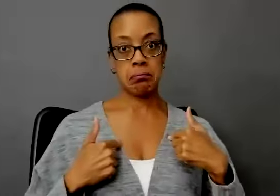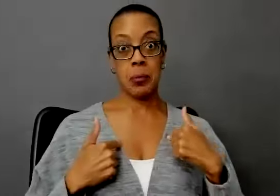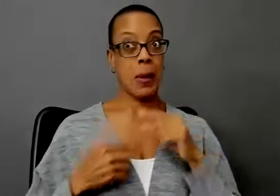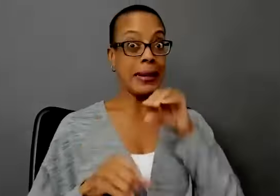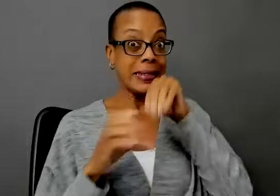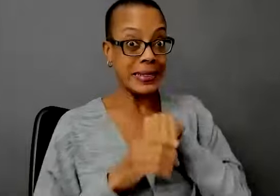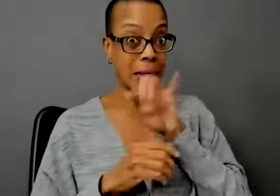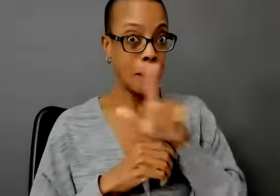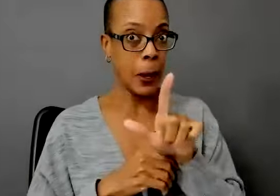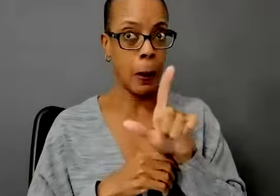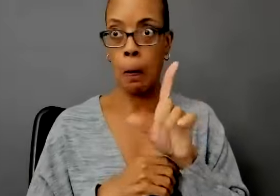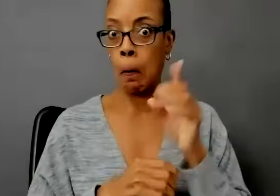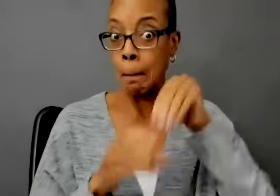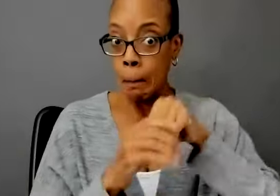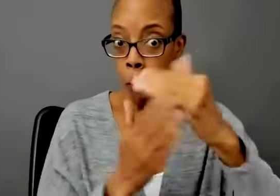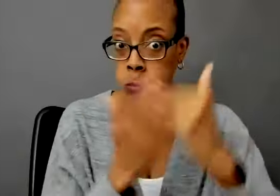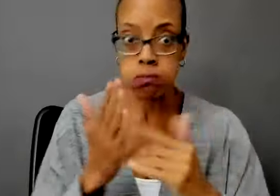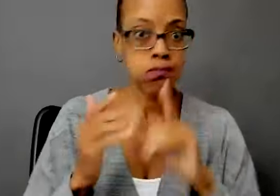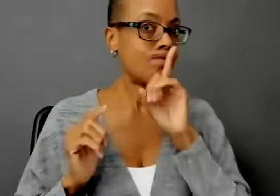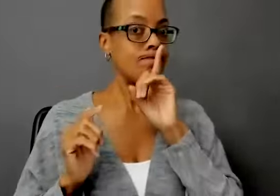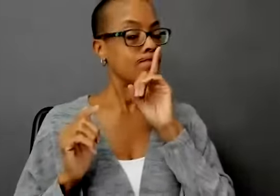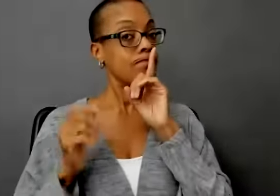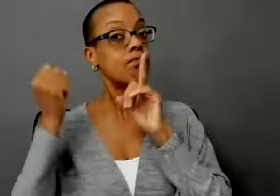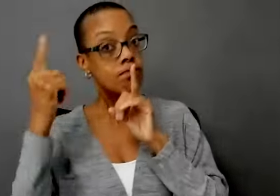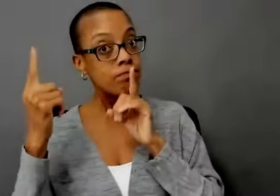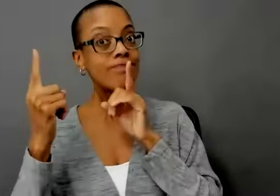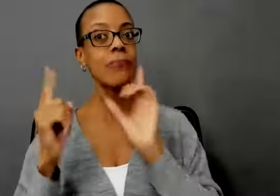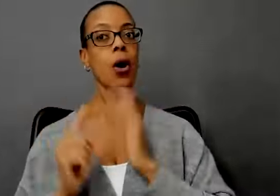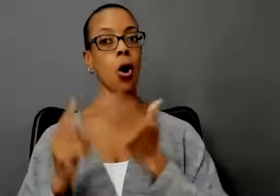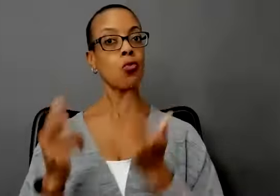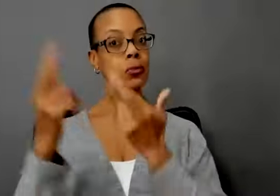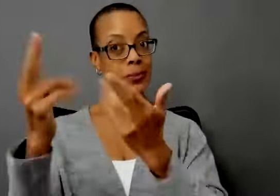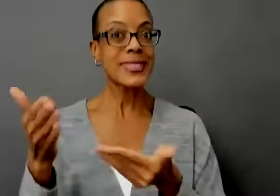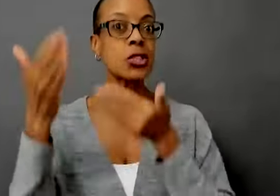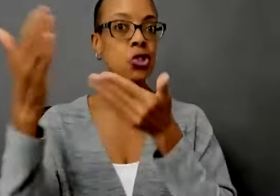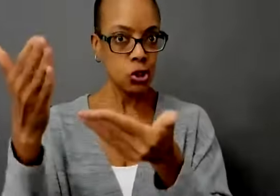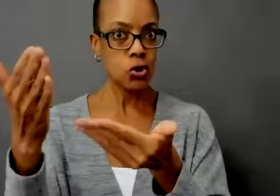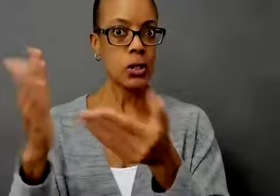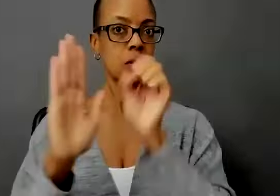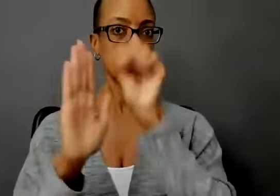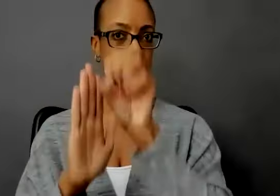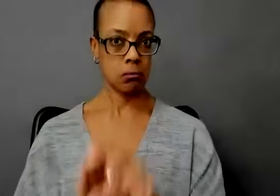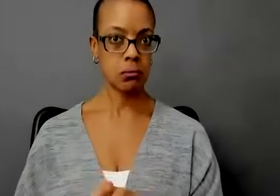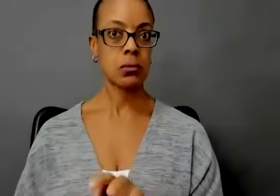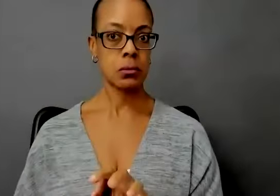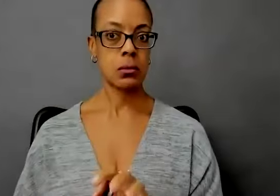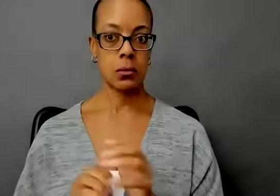was tabled, but we had significant suggestions and improvements because it wasn't quite as ambitious as we wanted to